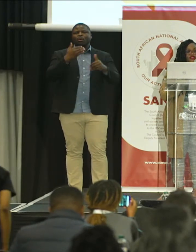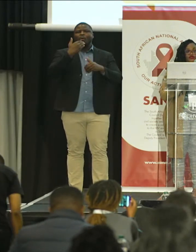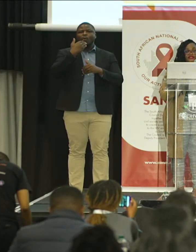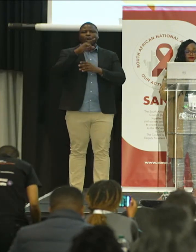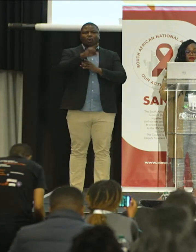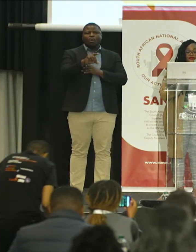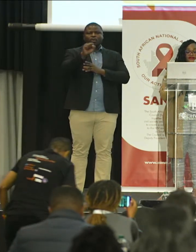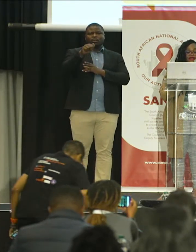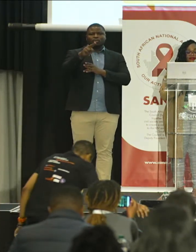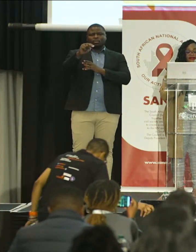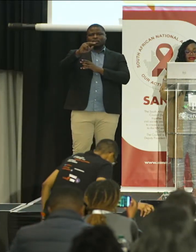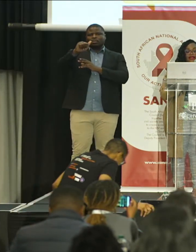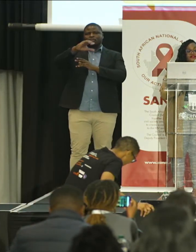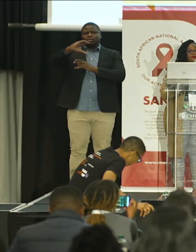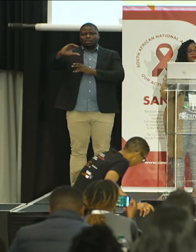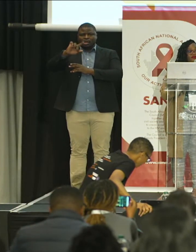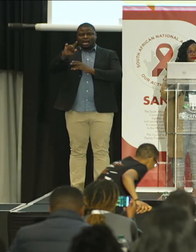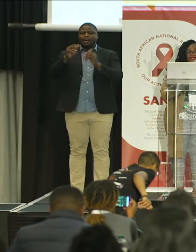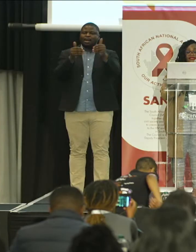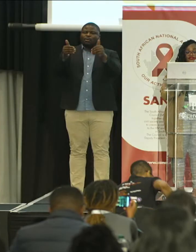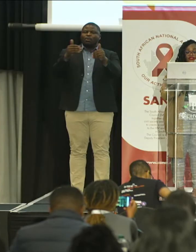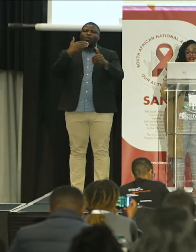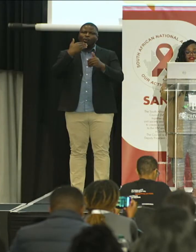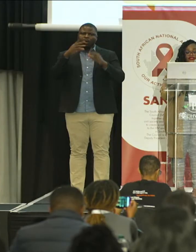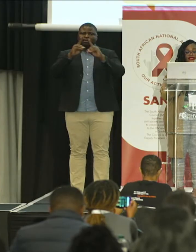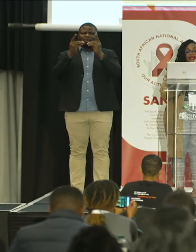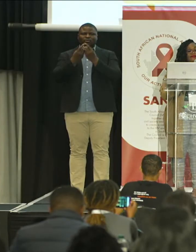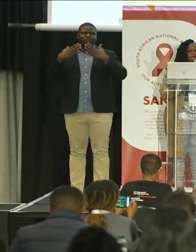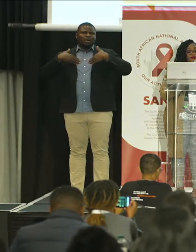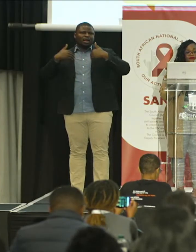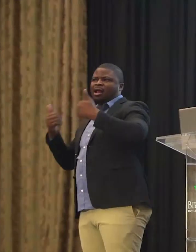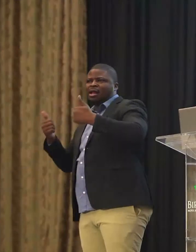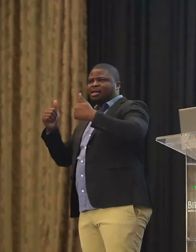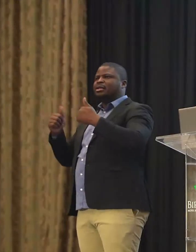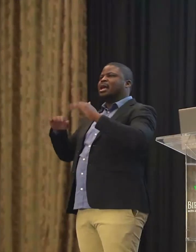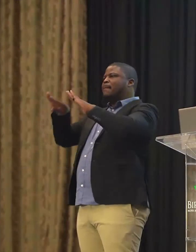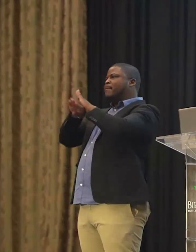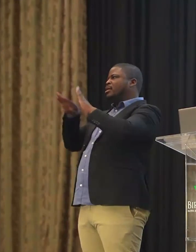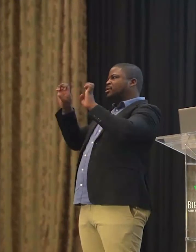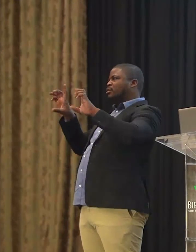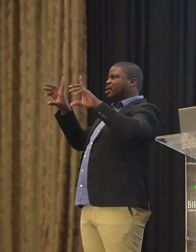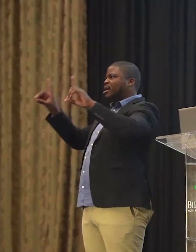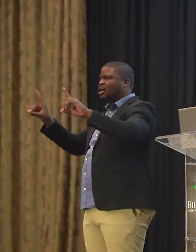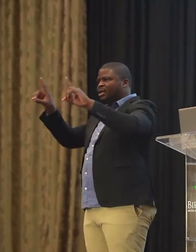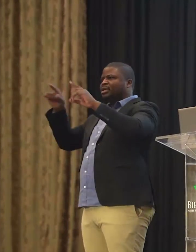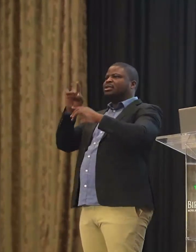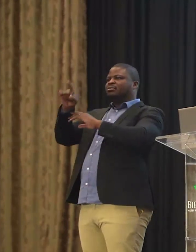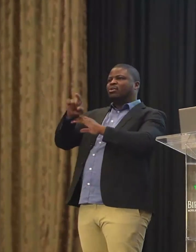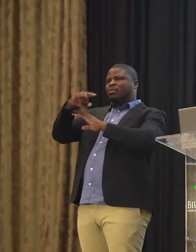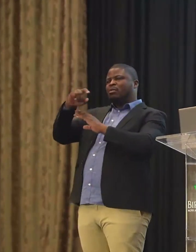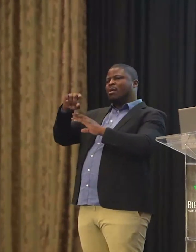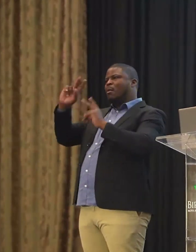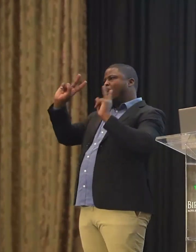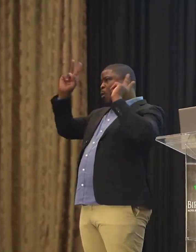which include the Department of Health, the Department of Basic Education, the Department of Correctional Services, and the Department of Social Development, as